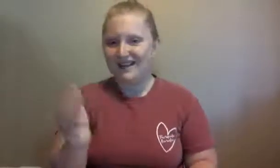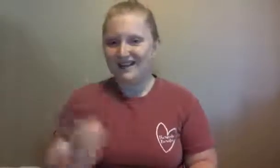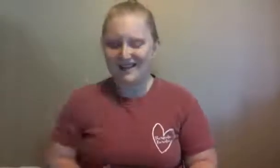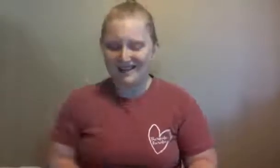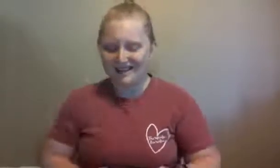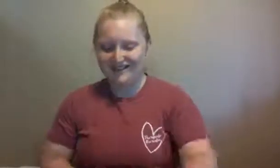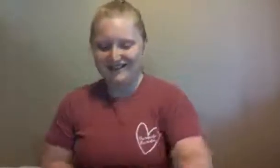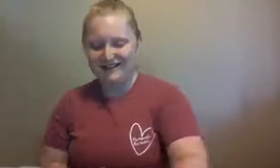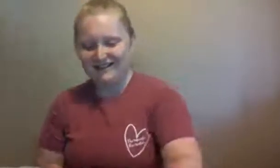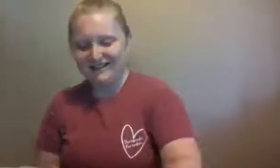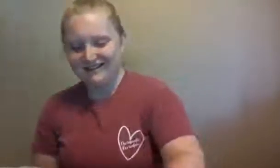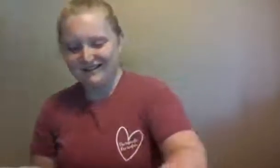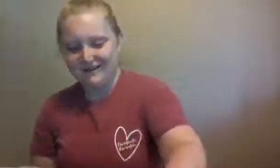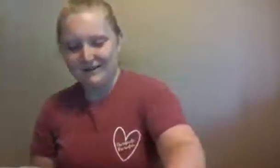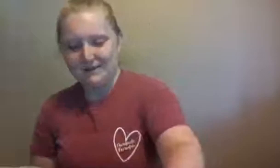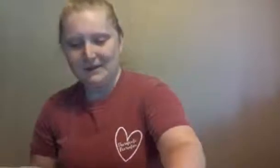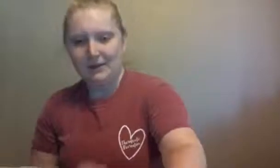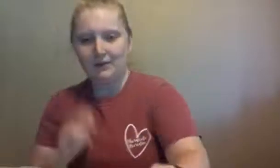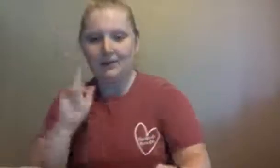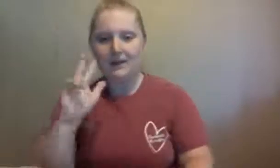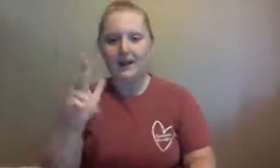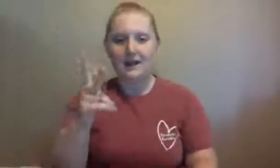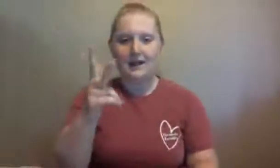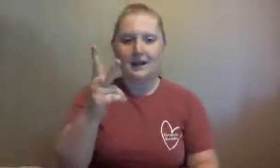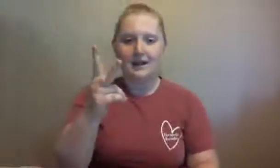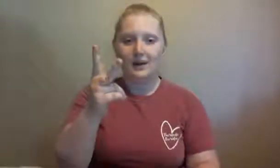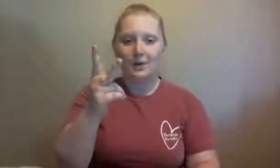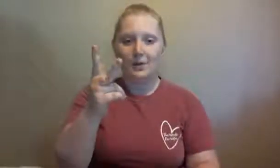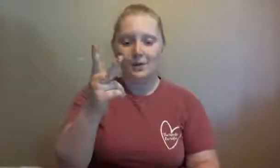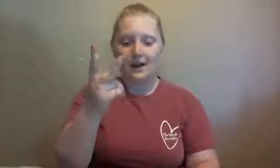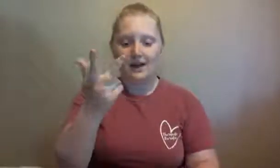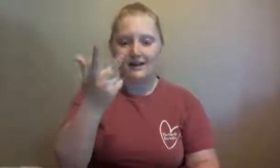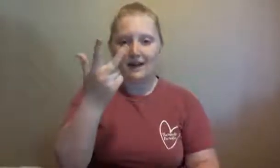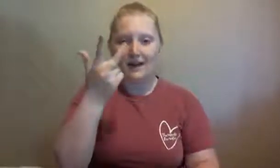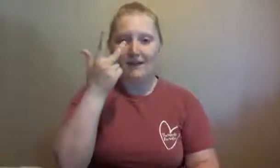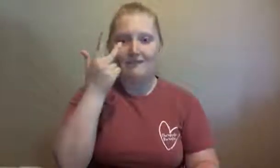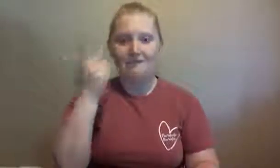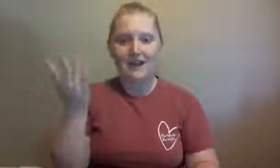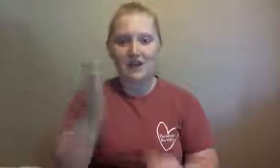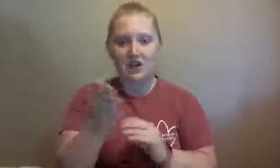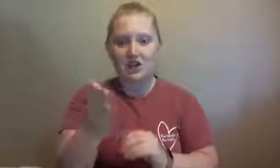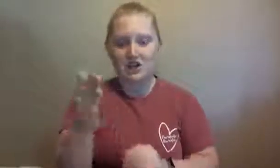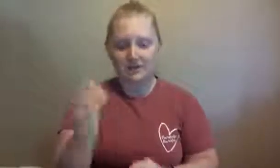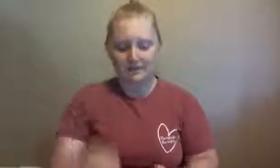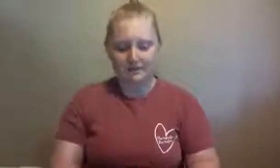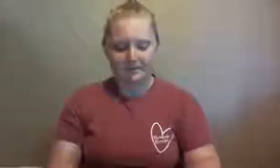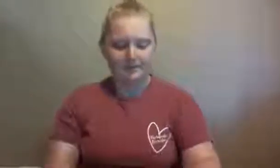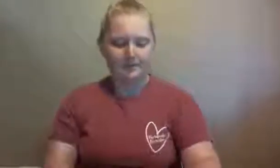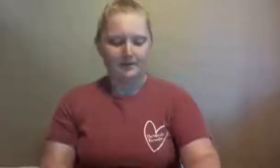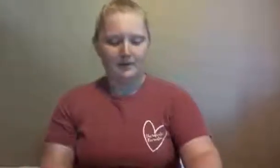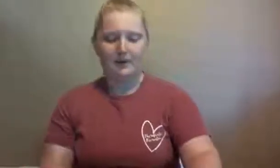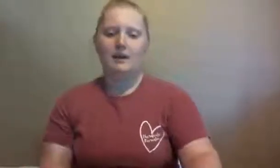Fish. So number 3 was a fish.